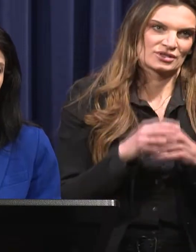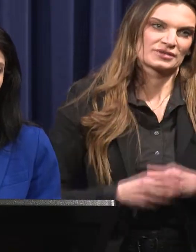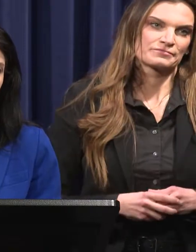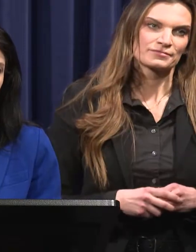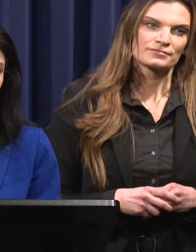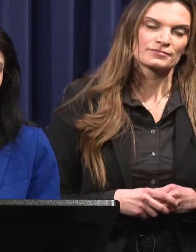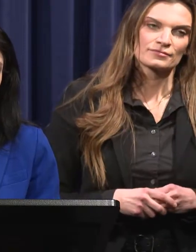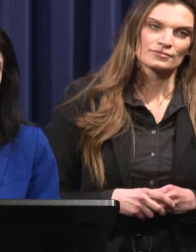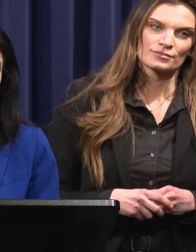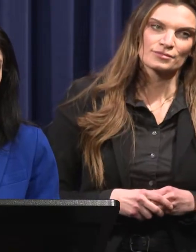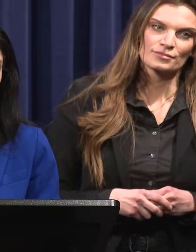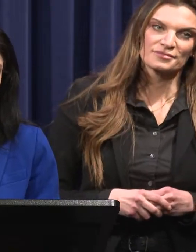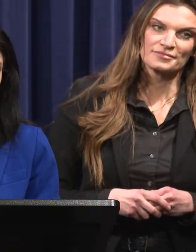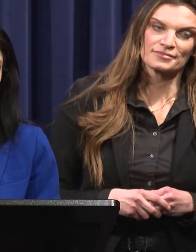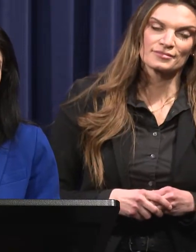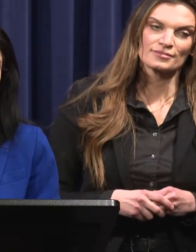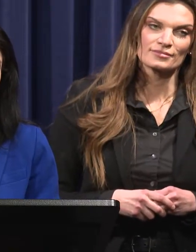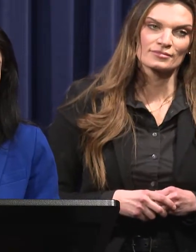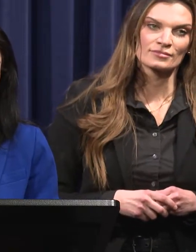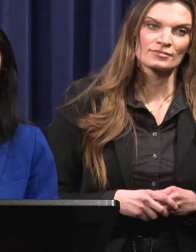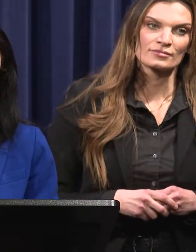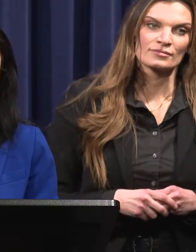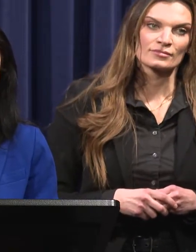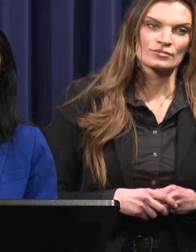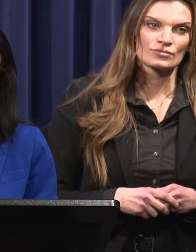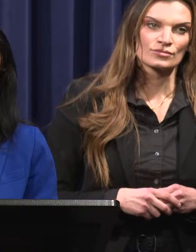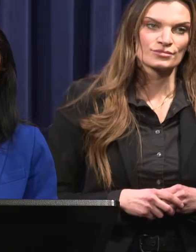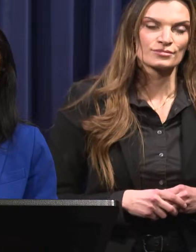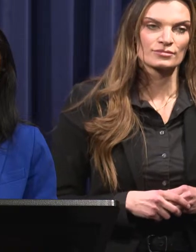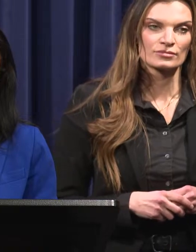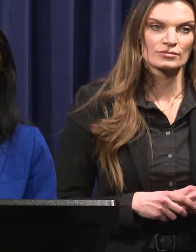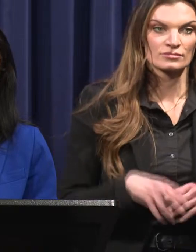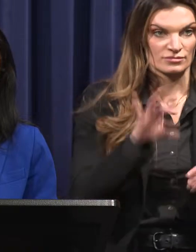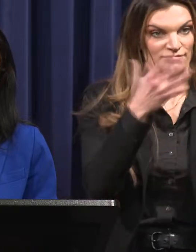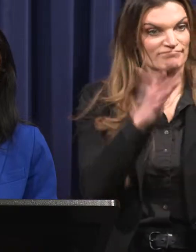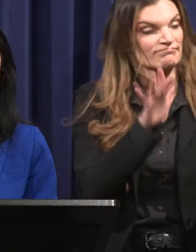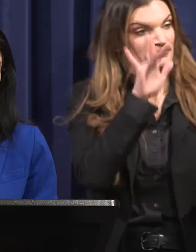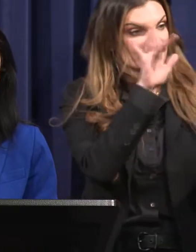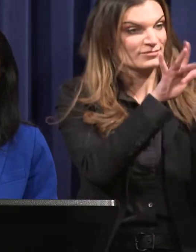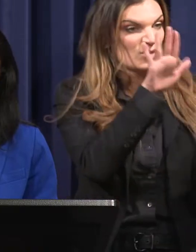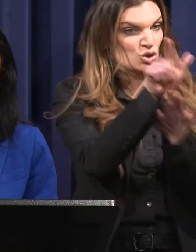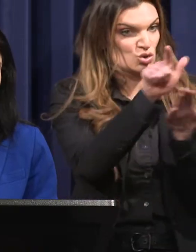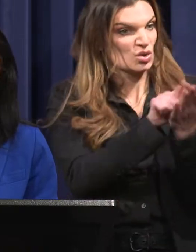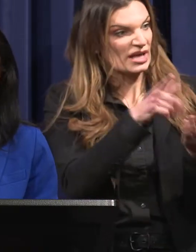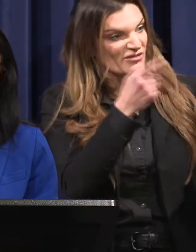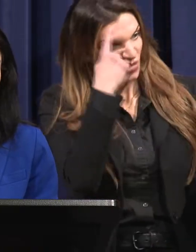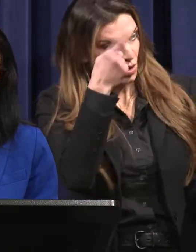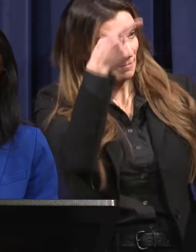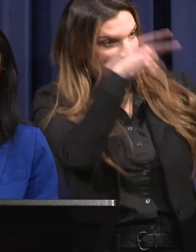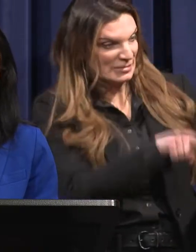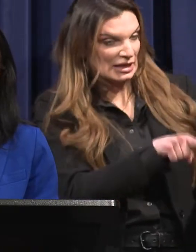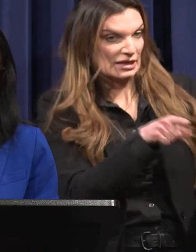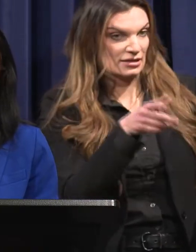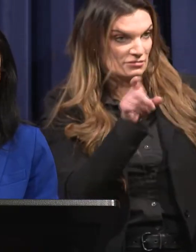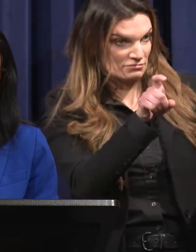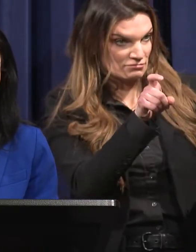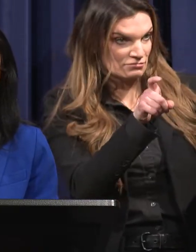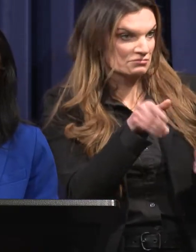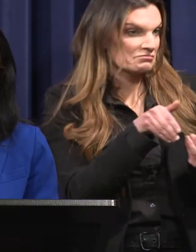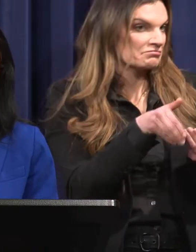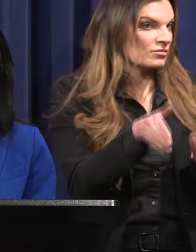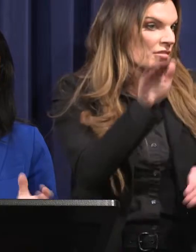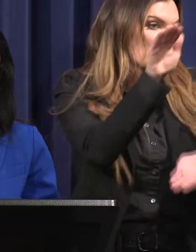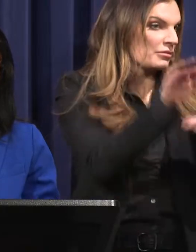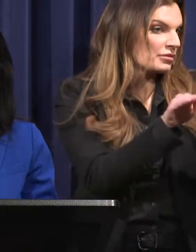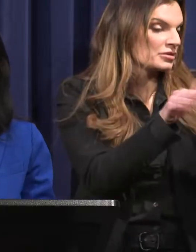any chance your team has reached out to their attorney for a possible plea yet? Those discussions will be ongoing,